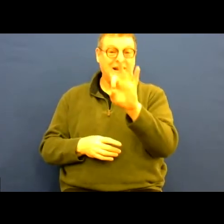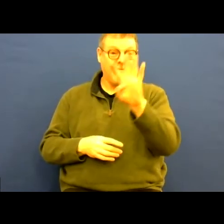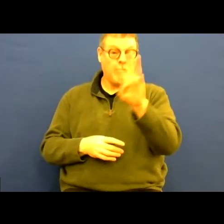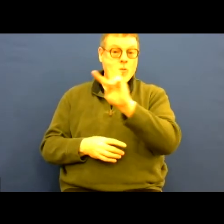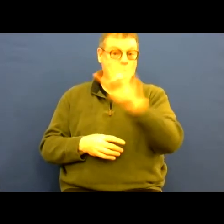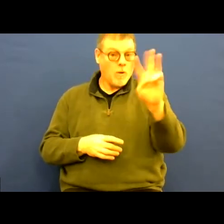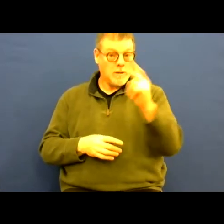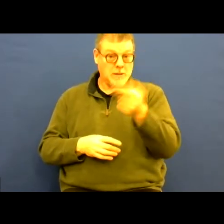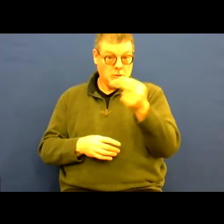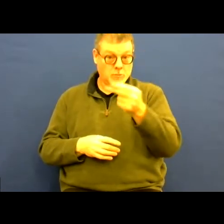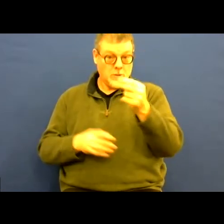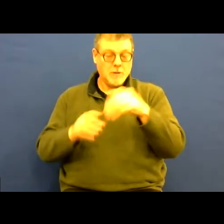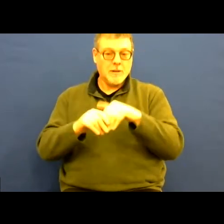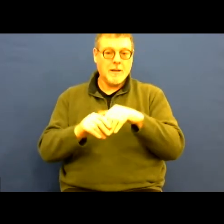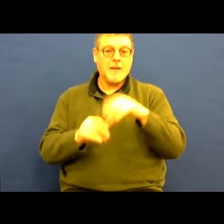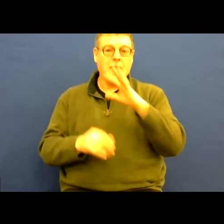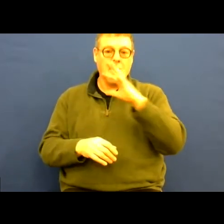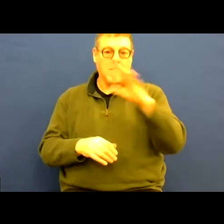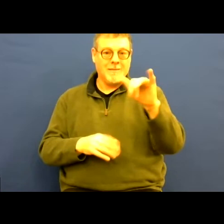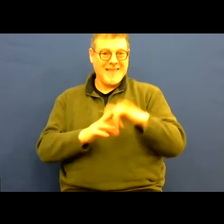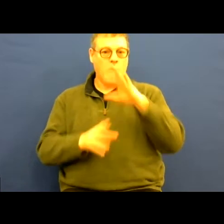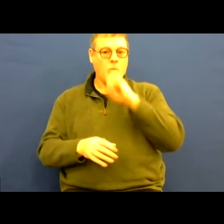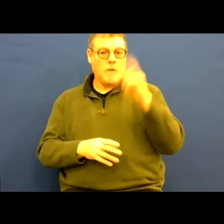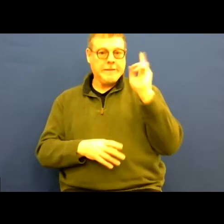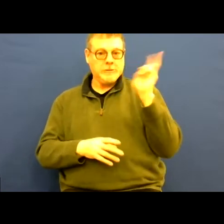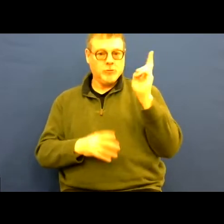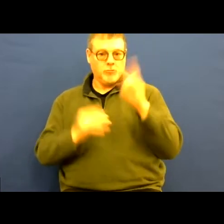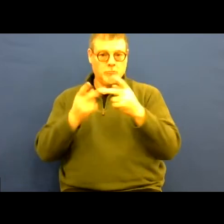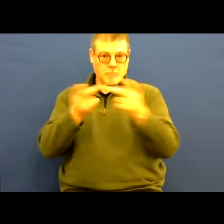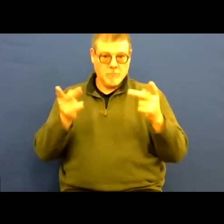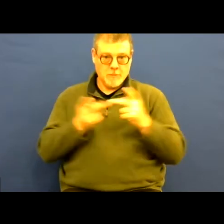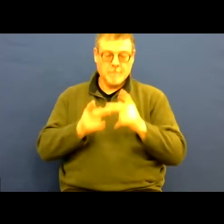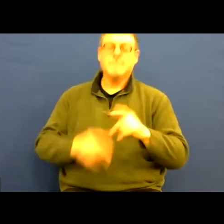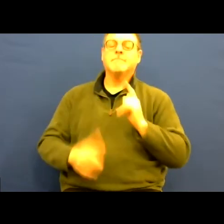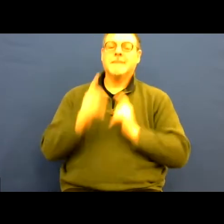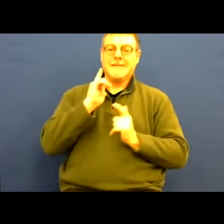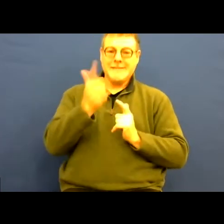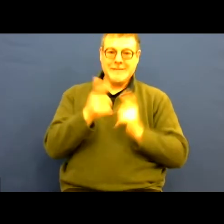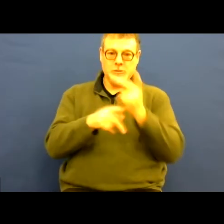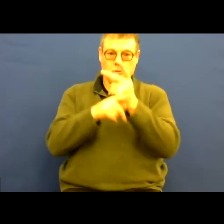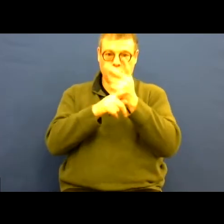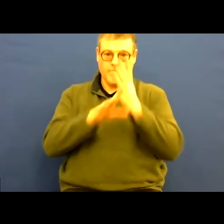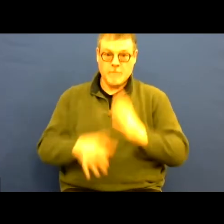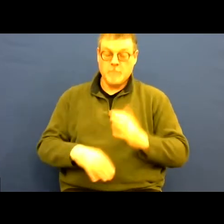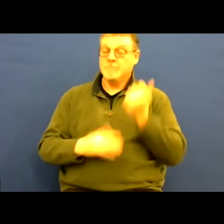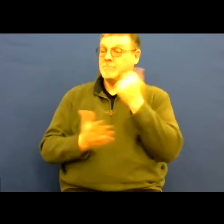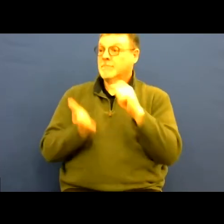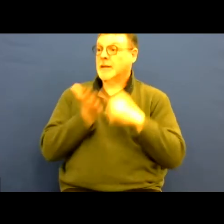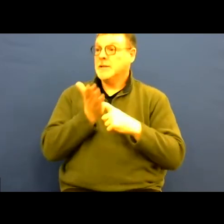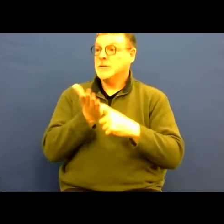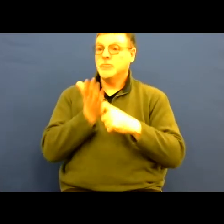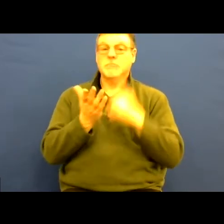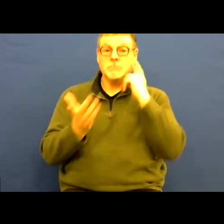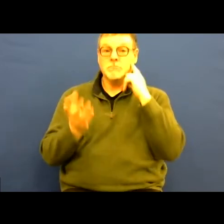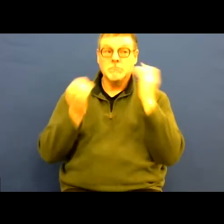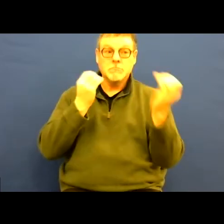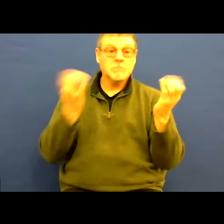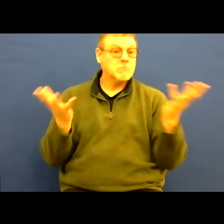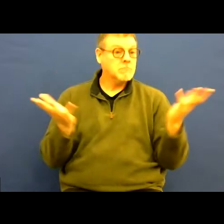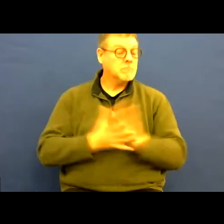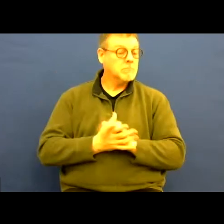Road as a historic site. Second. Any discussion?